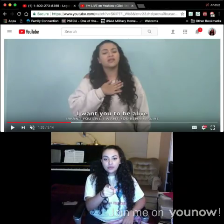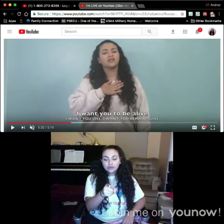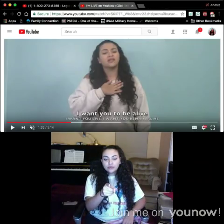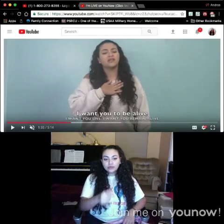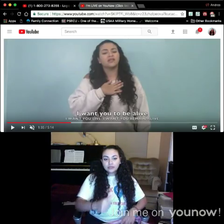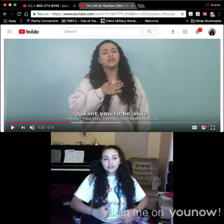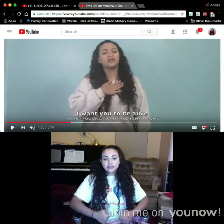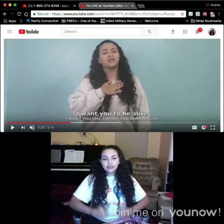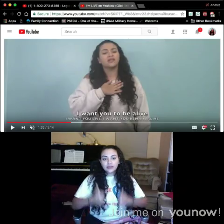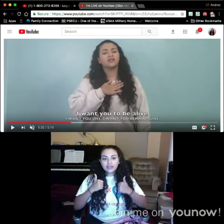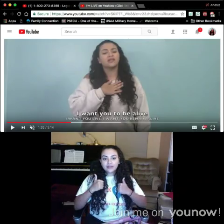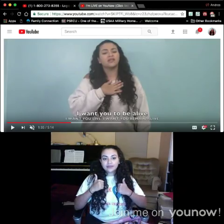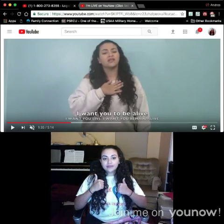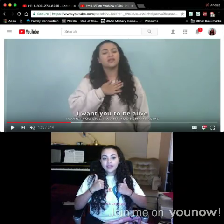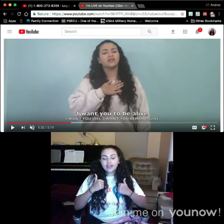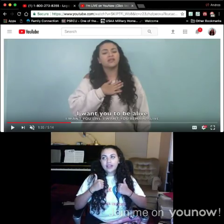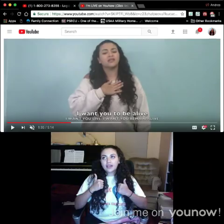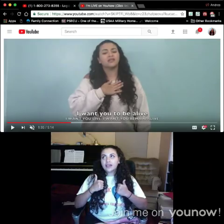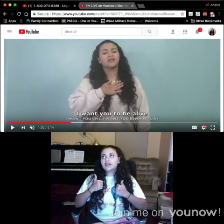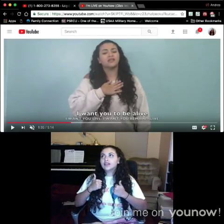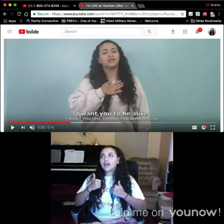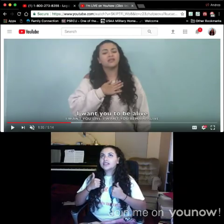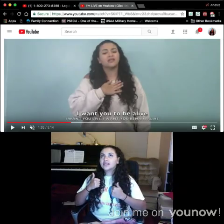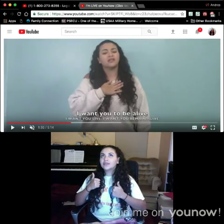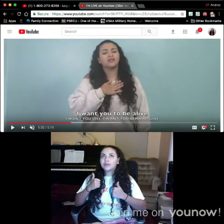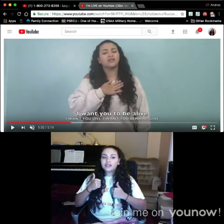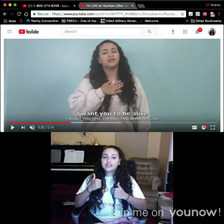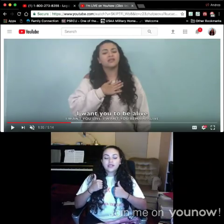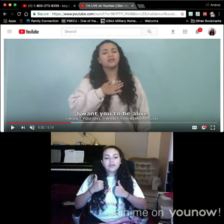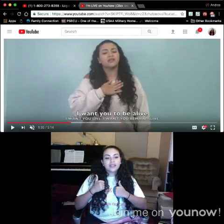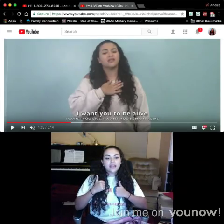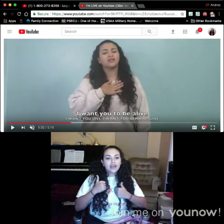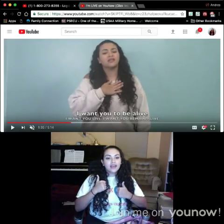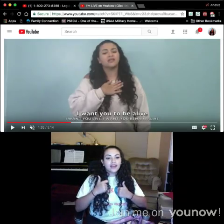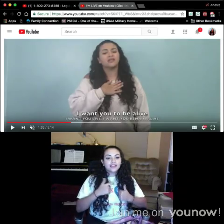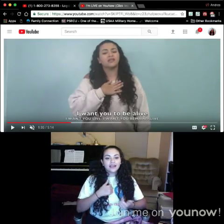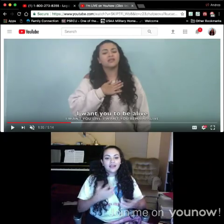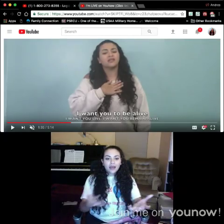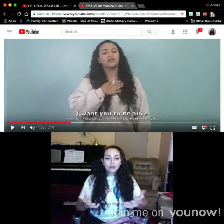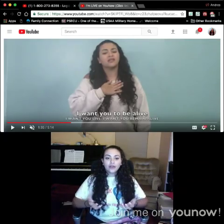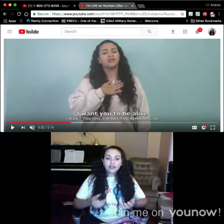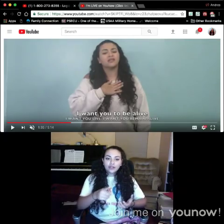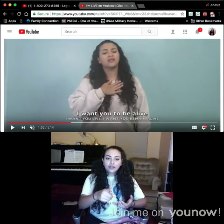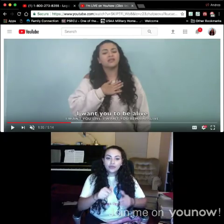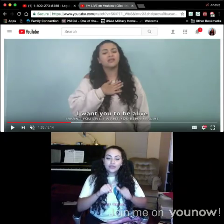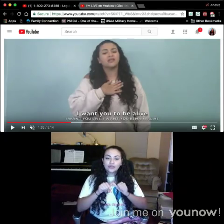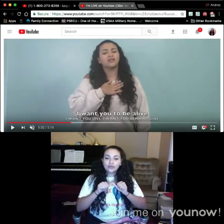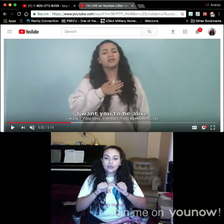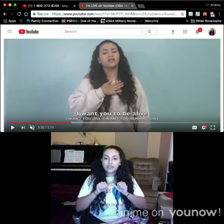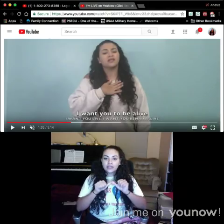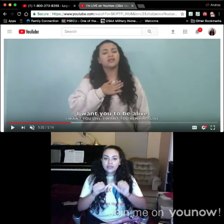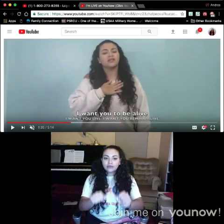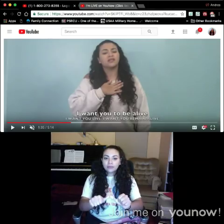you to live. And then instead of repeating the same thing again, I signed I want you